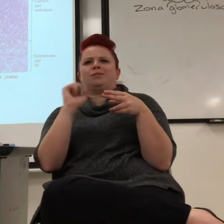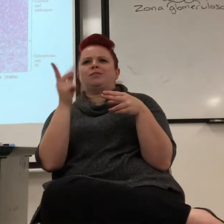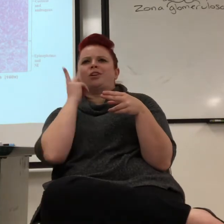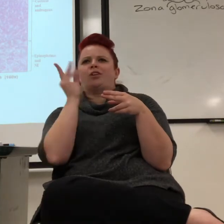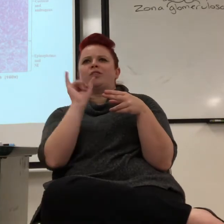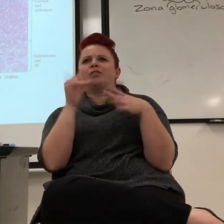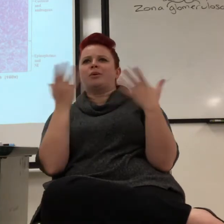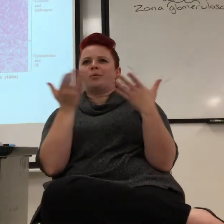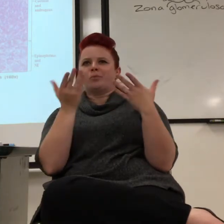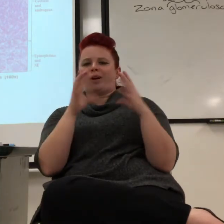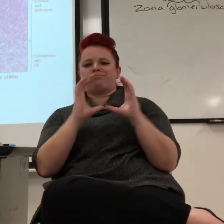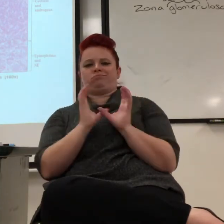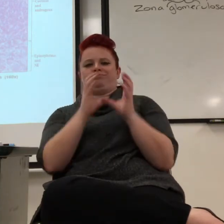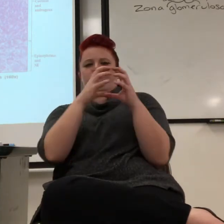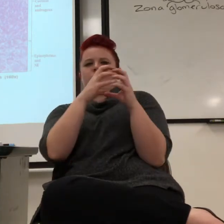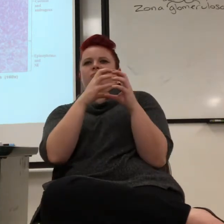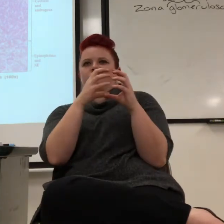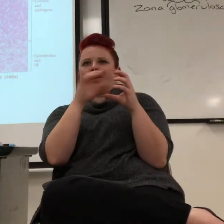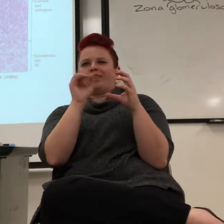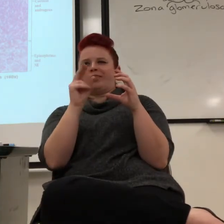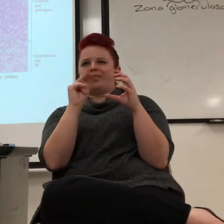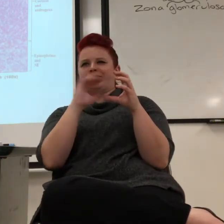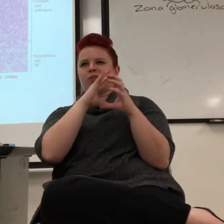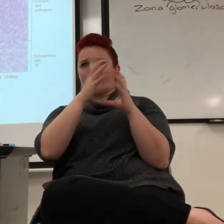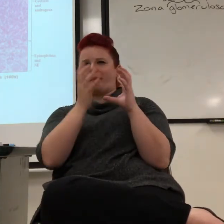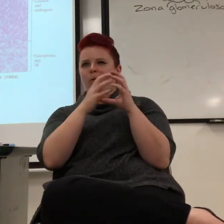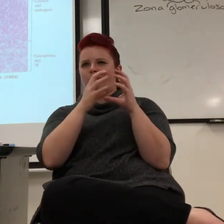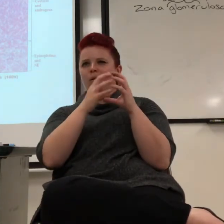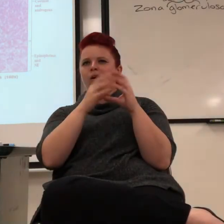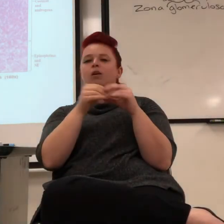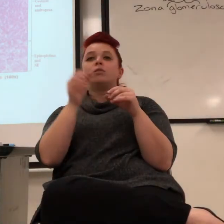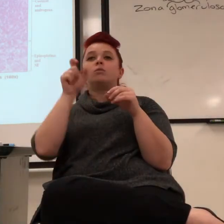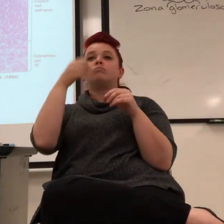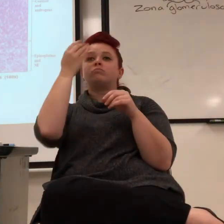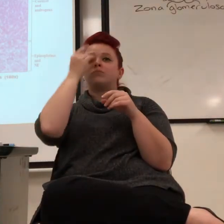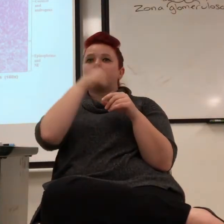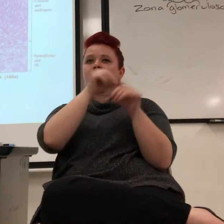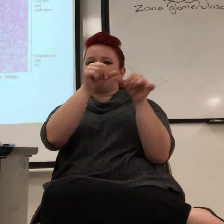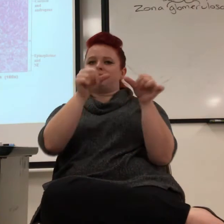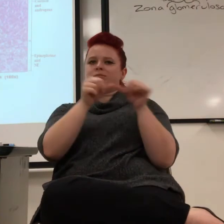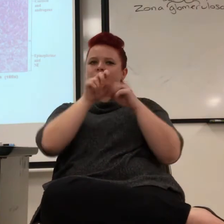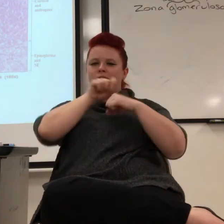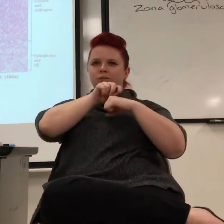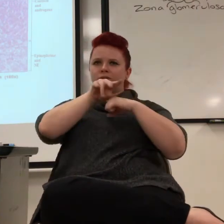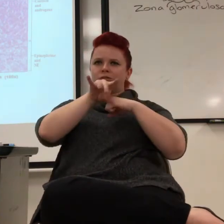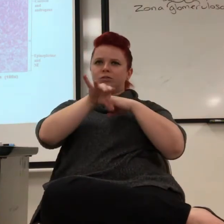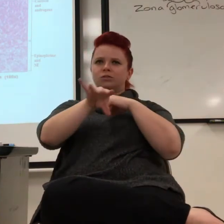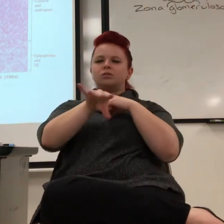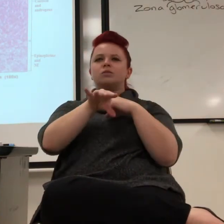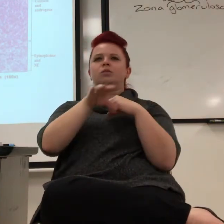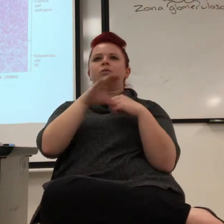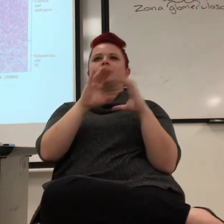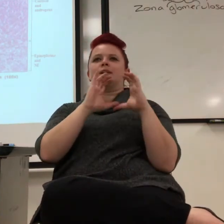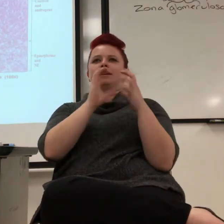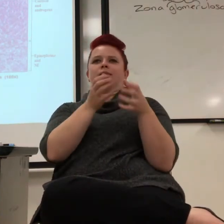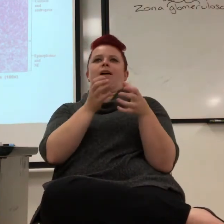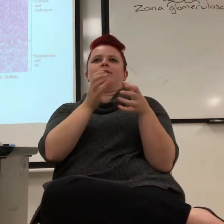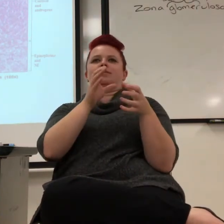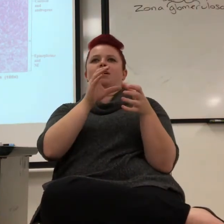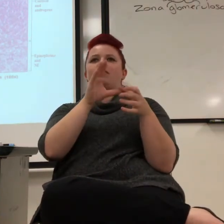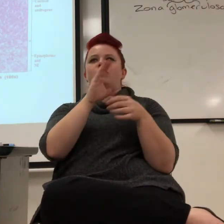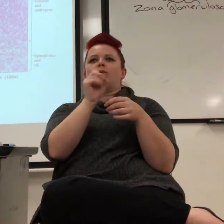you need to know this is, this zone, these cells, secrete a class of corticosteroids called